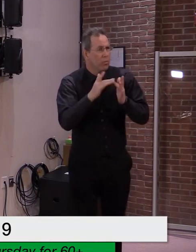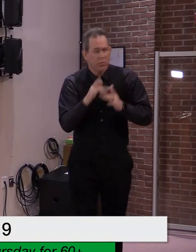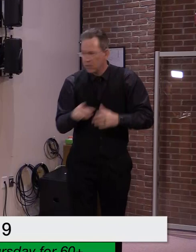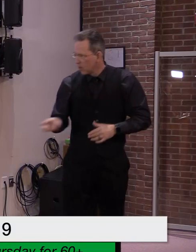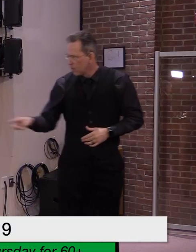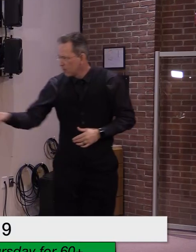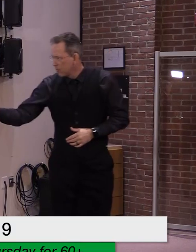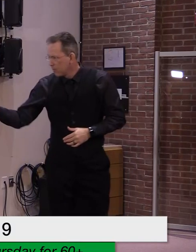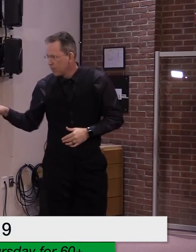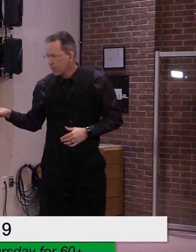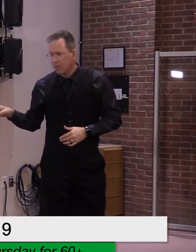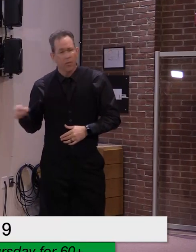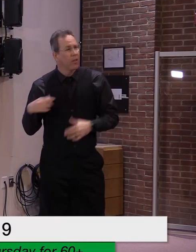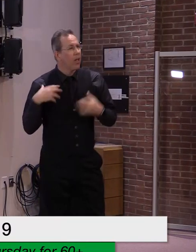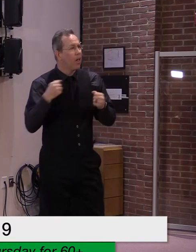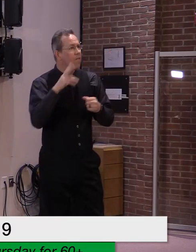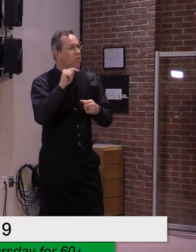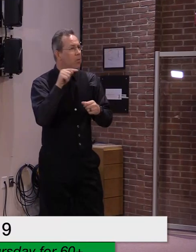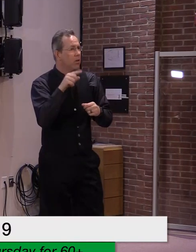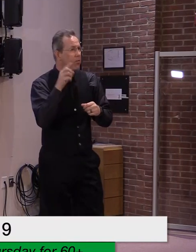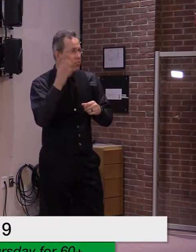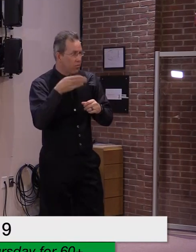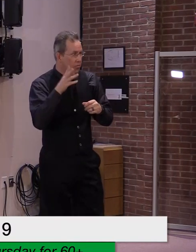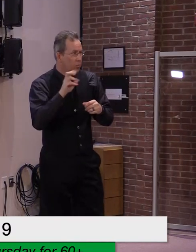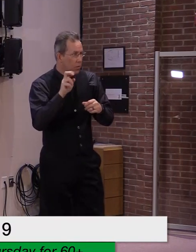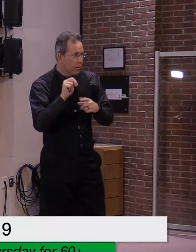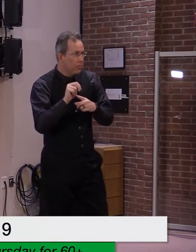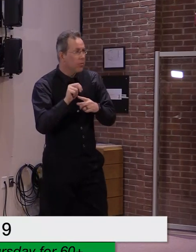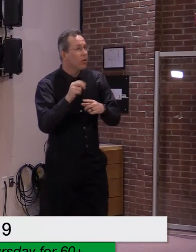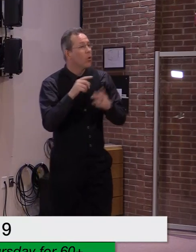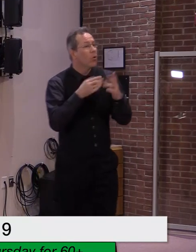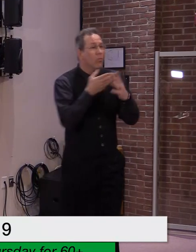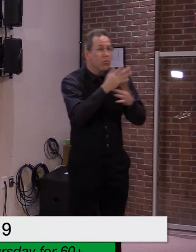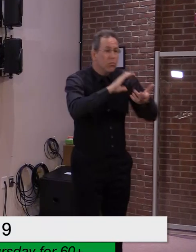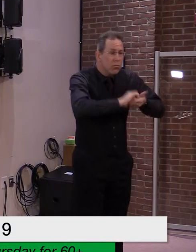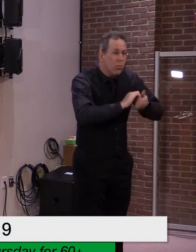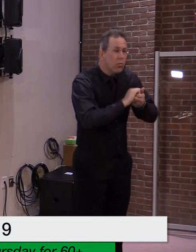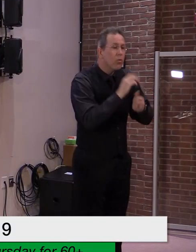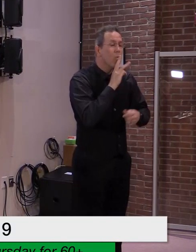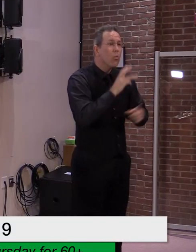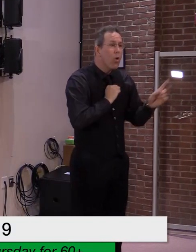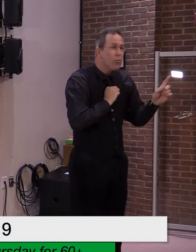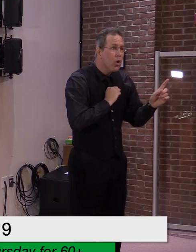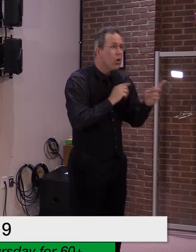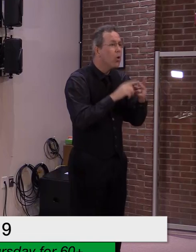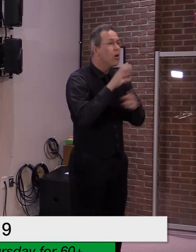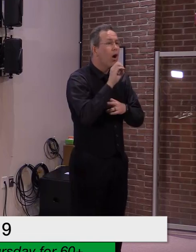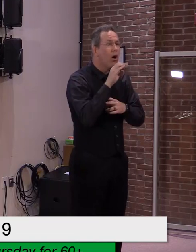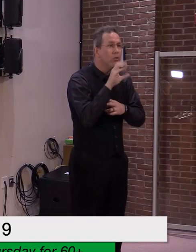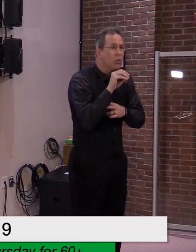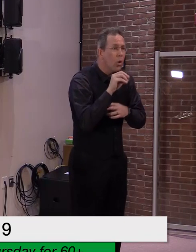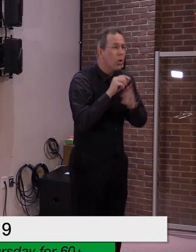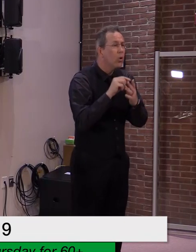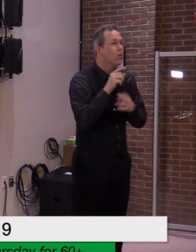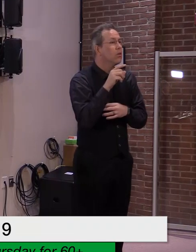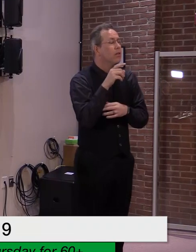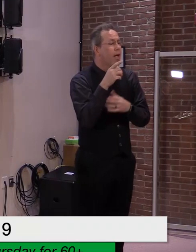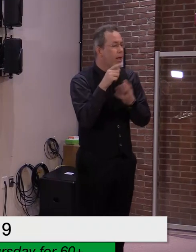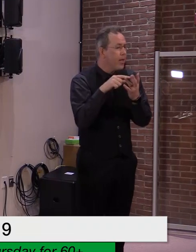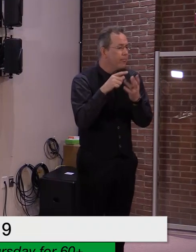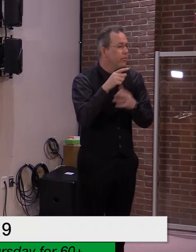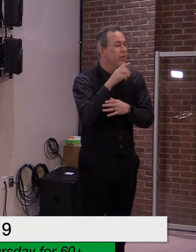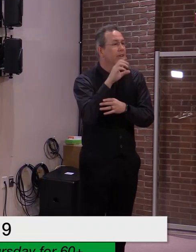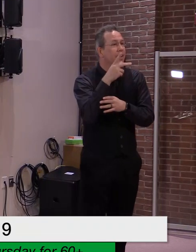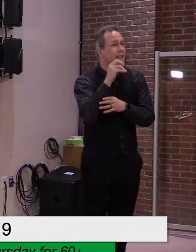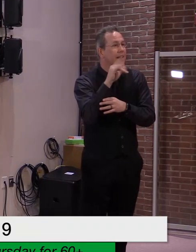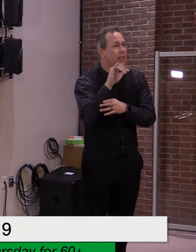Costco and Walmart. So if you want to make an appointment to one of our vaccination sites, please use